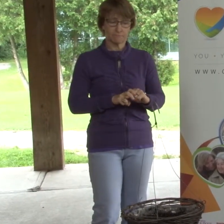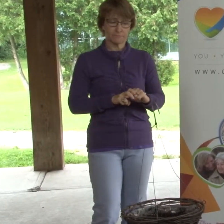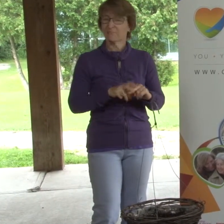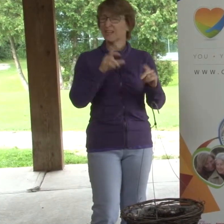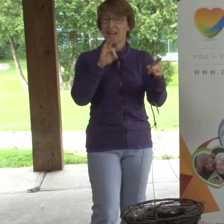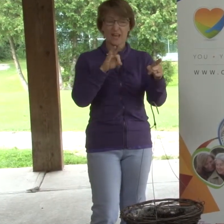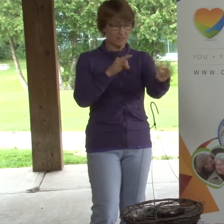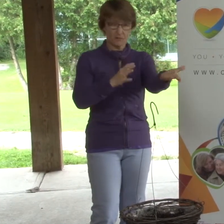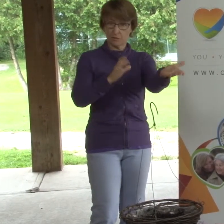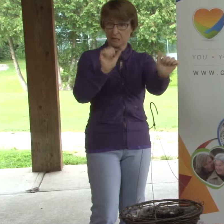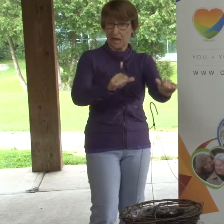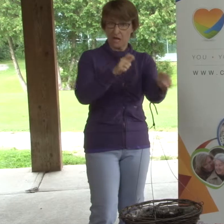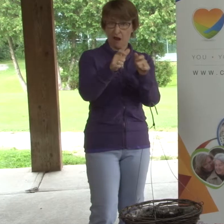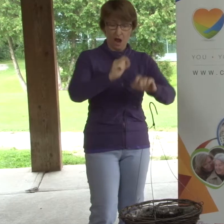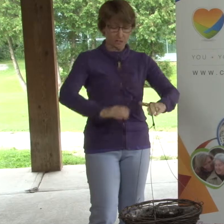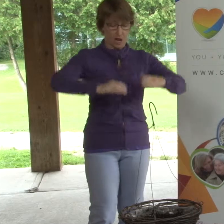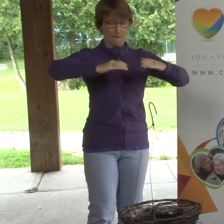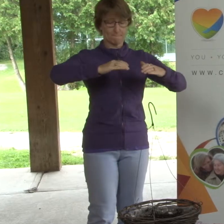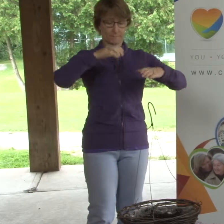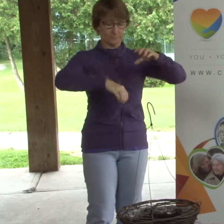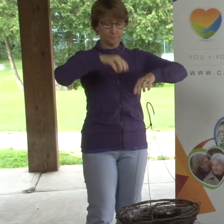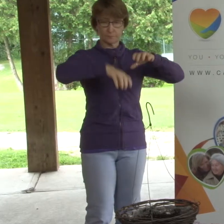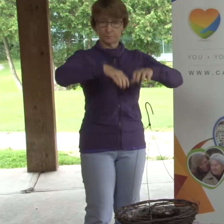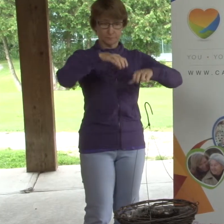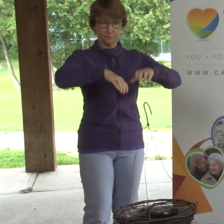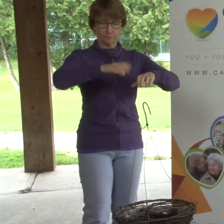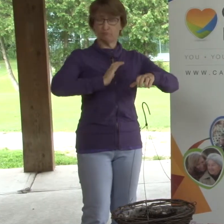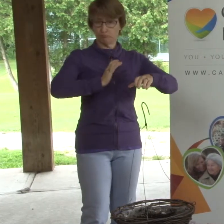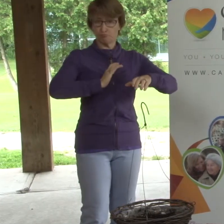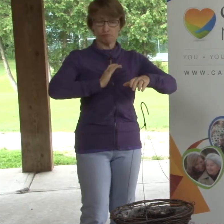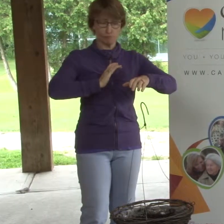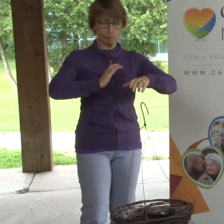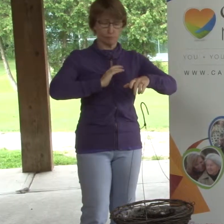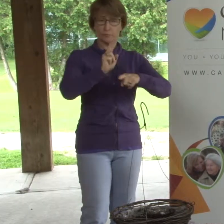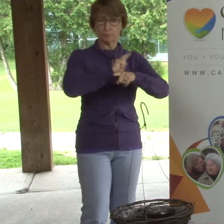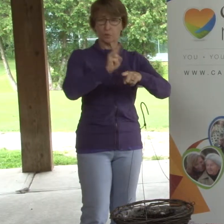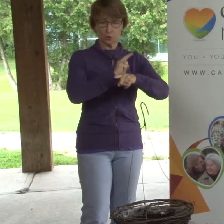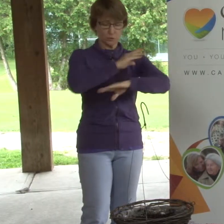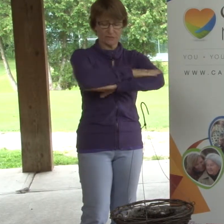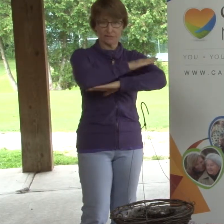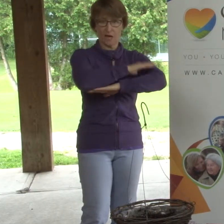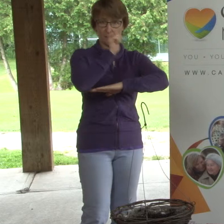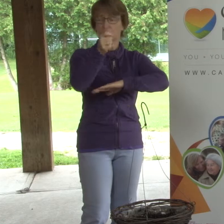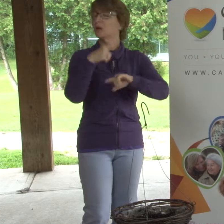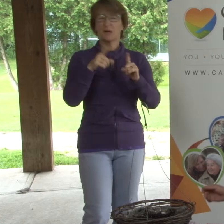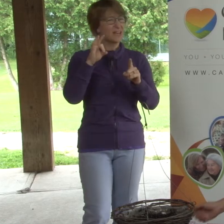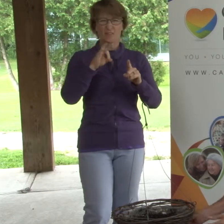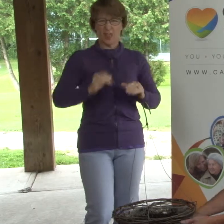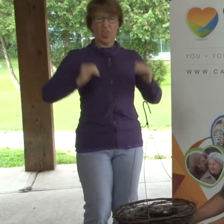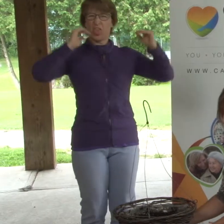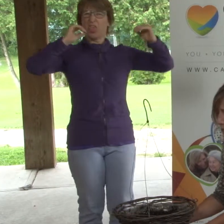If this is easy to work with, or the small containers are easy to work with, use the table as you have it. If